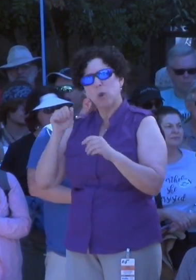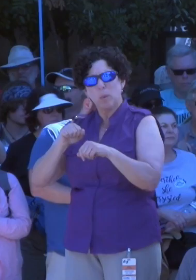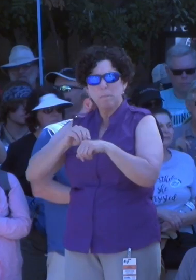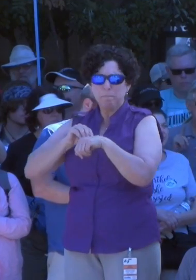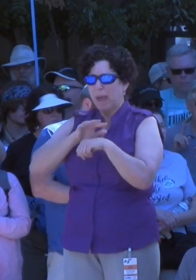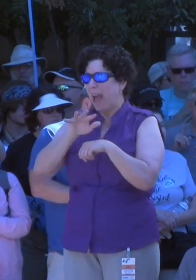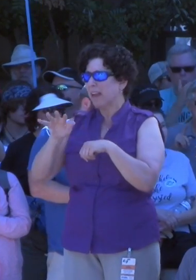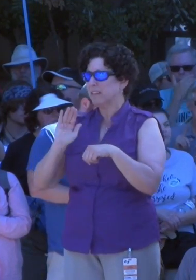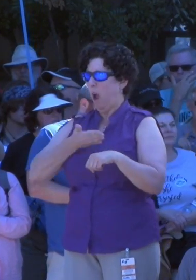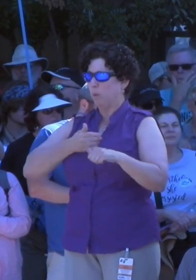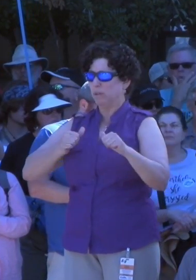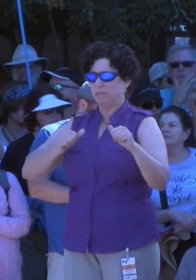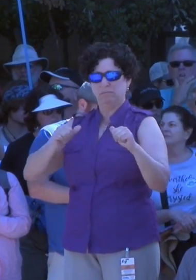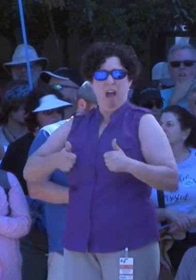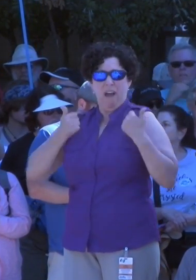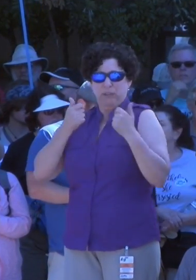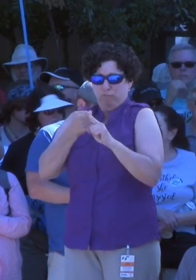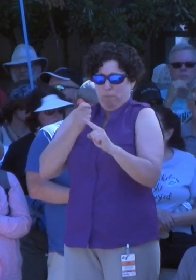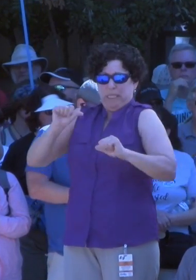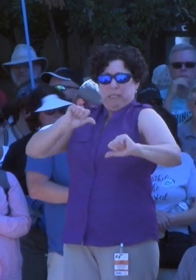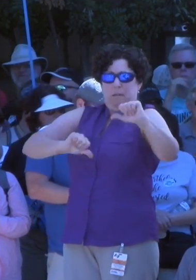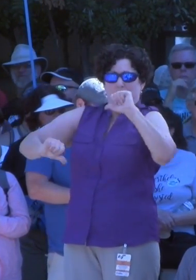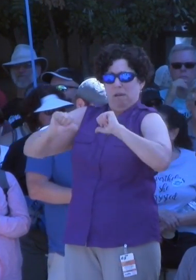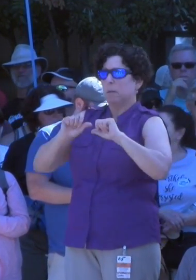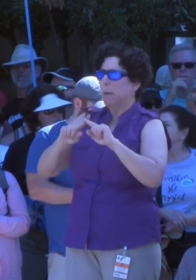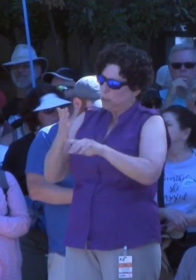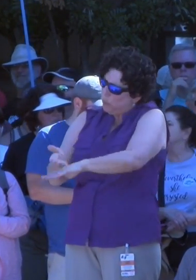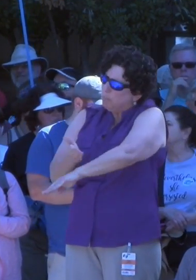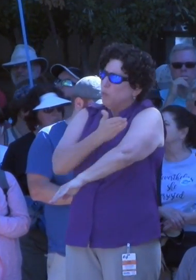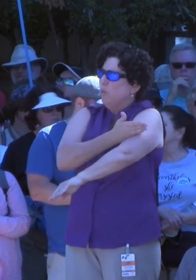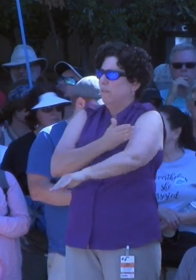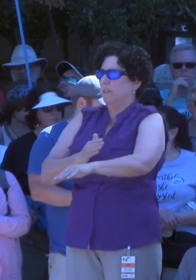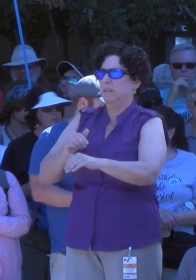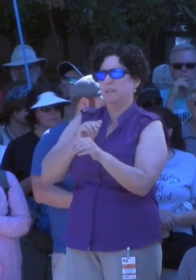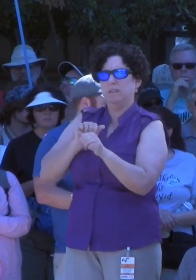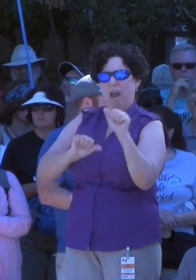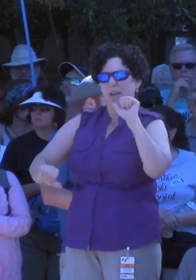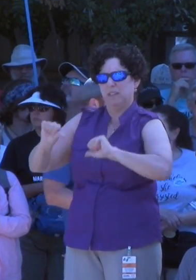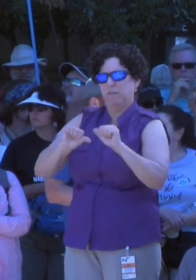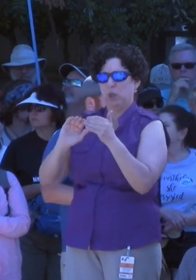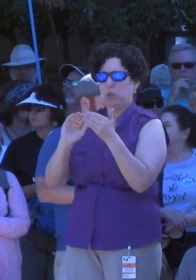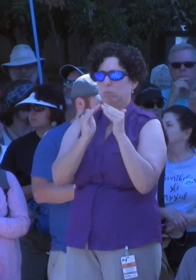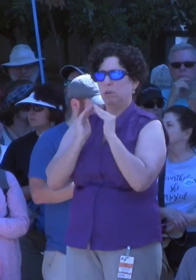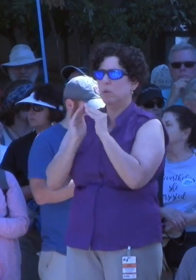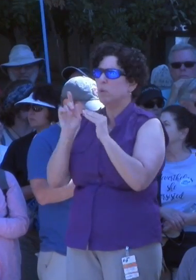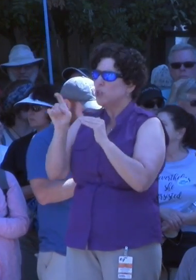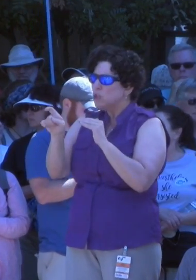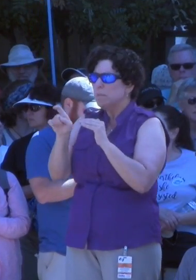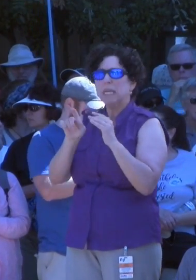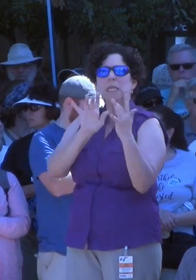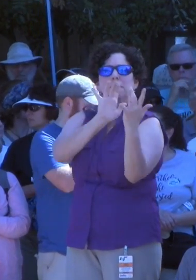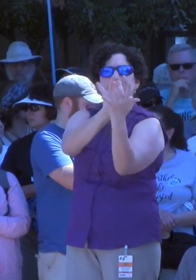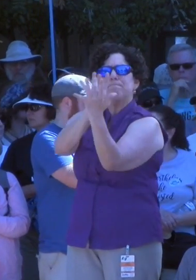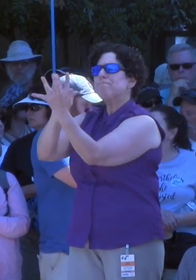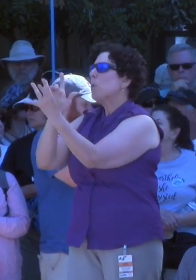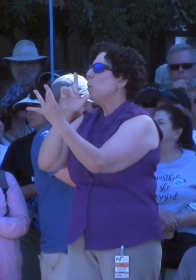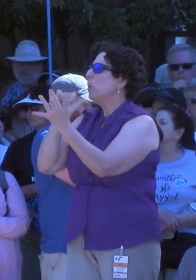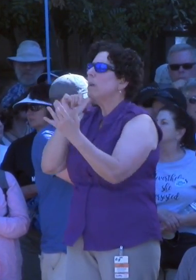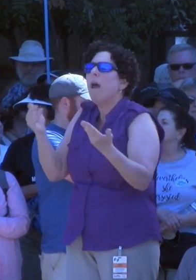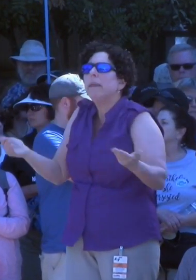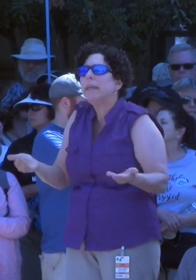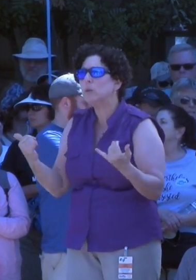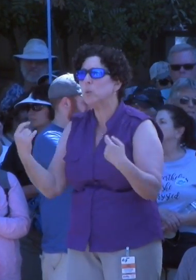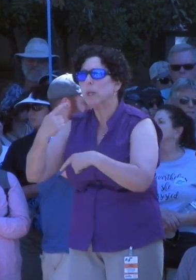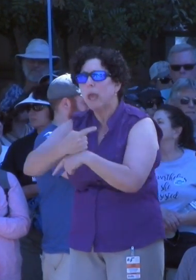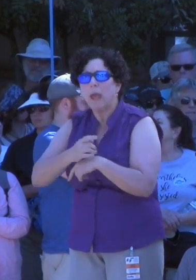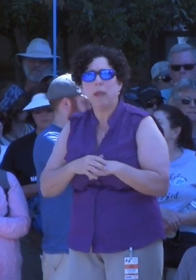importance of science in our lives, but to improve the scientific community. We can and should be reaching out to all those who are not here today, who